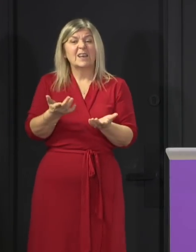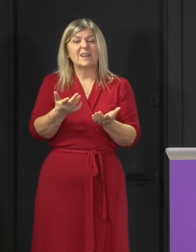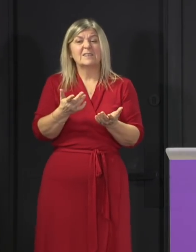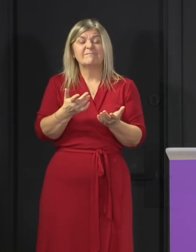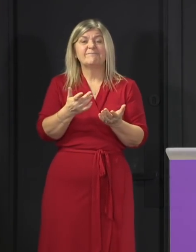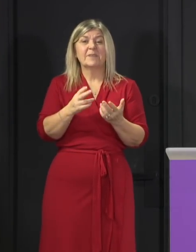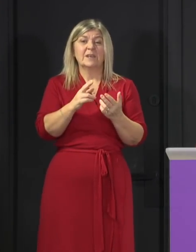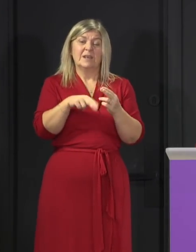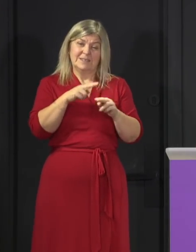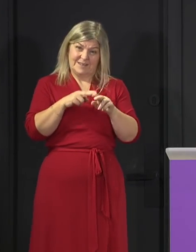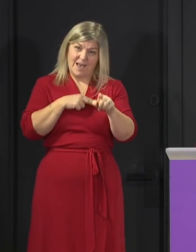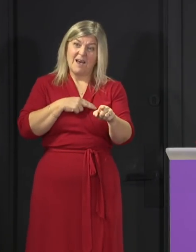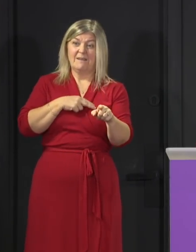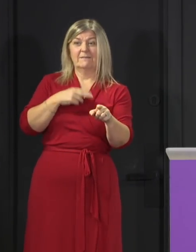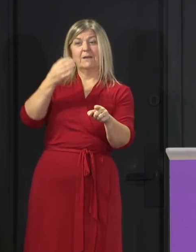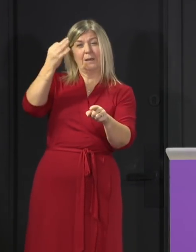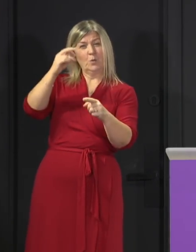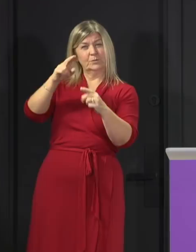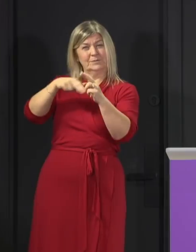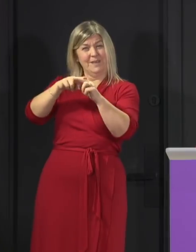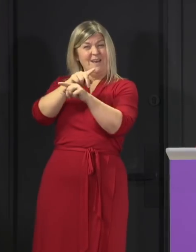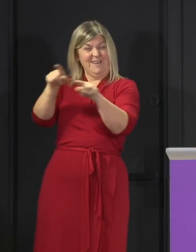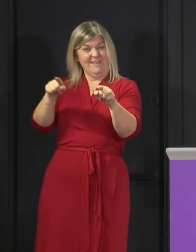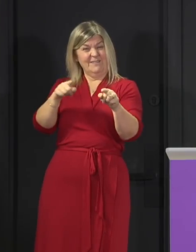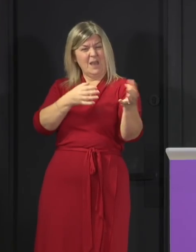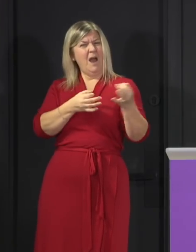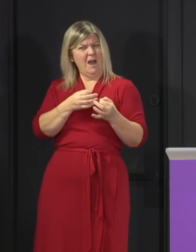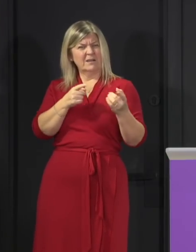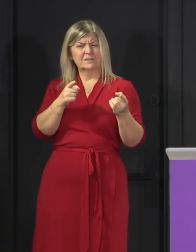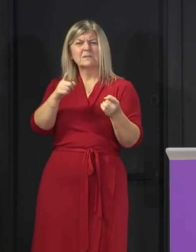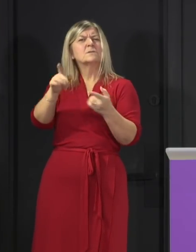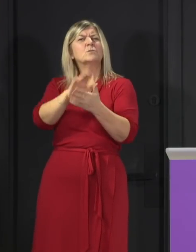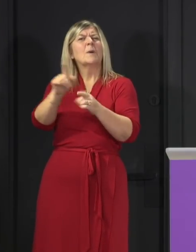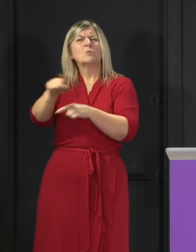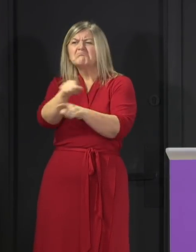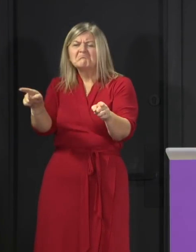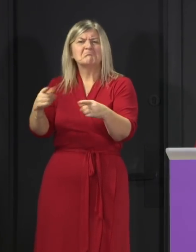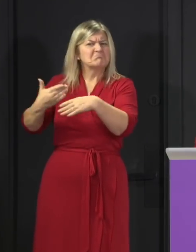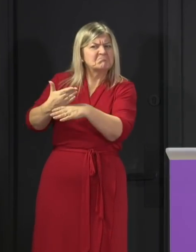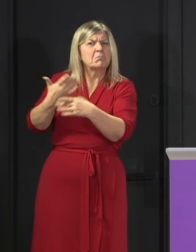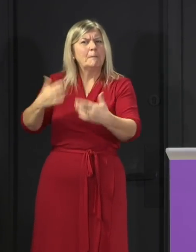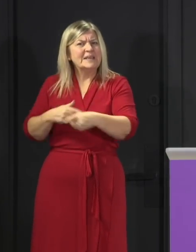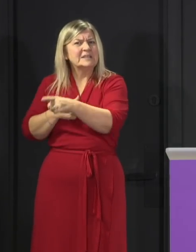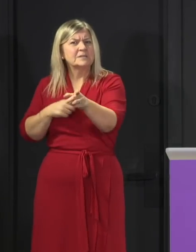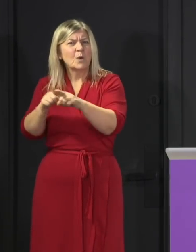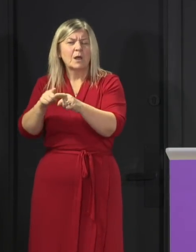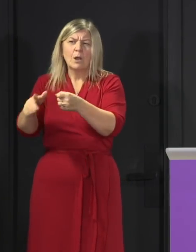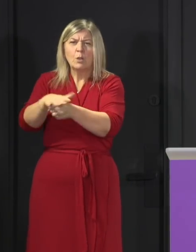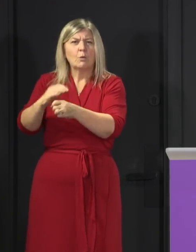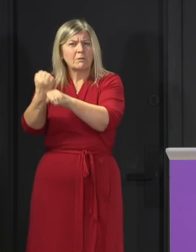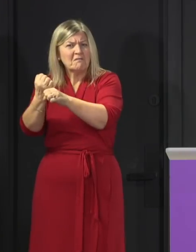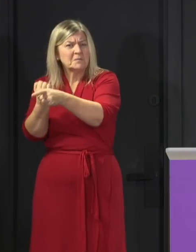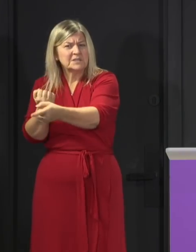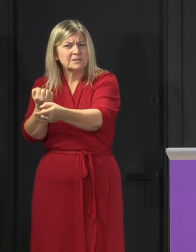are council employees, but I wasn't. It's not for me to give an opinion to them one way or the other on